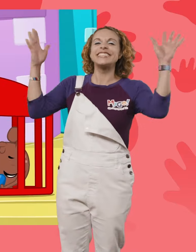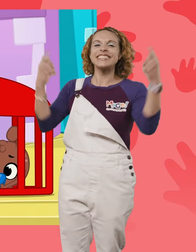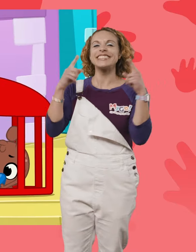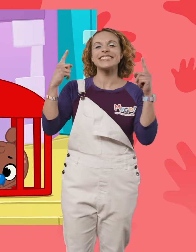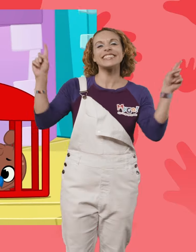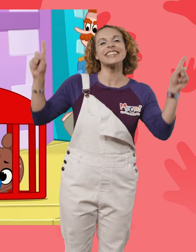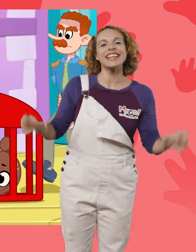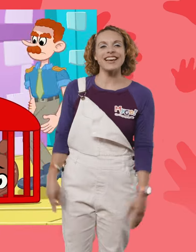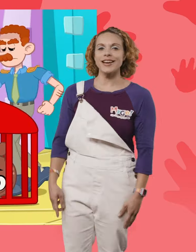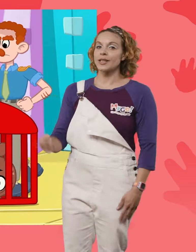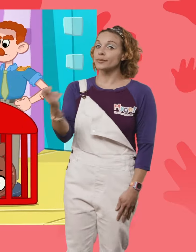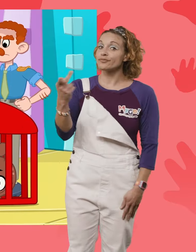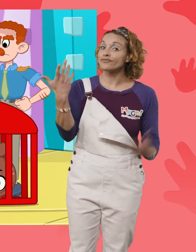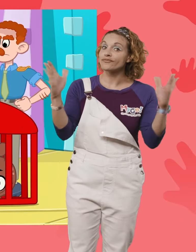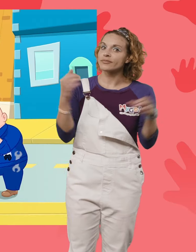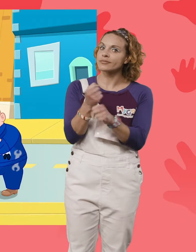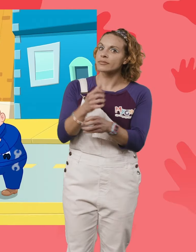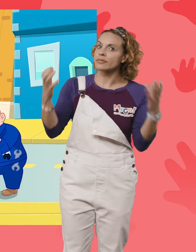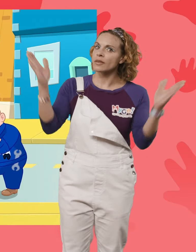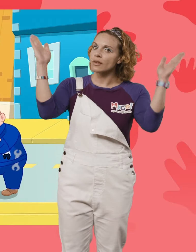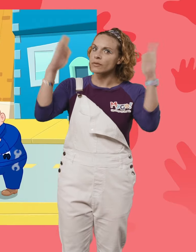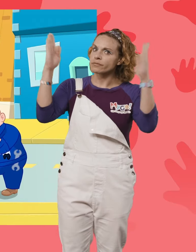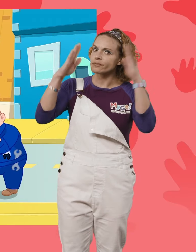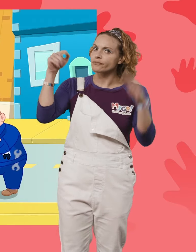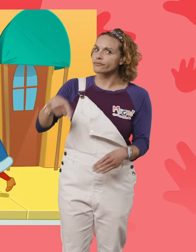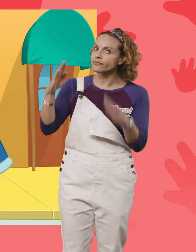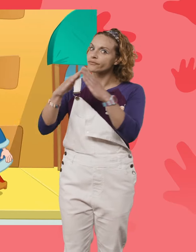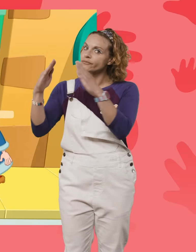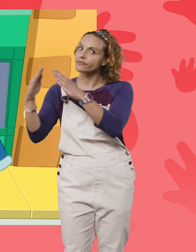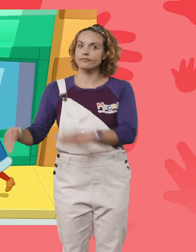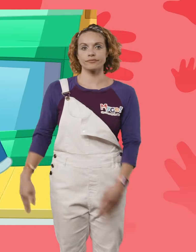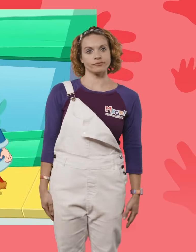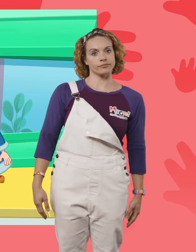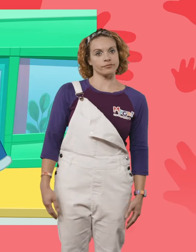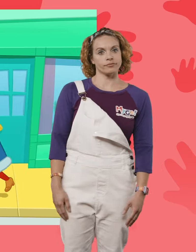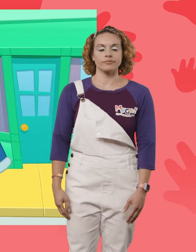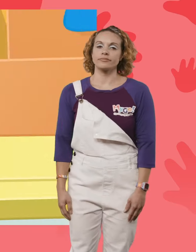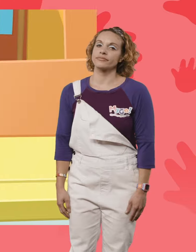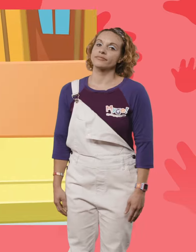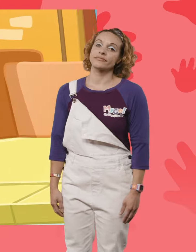Yeah, we did it! You two caused a lot of trouble in the city.